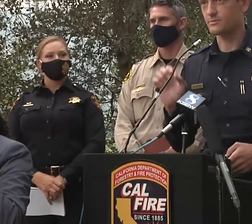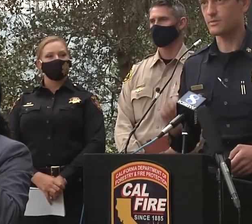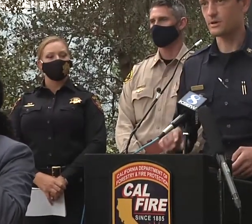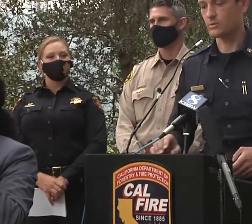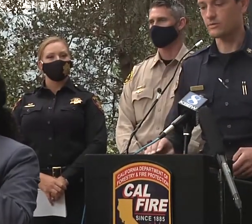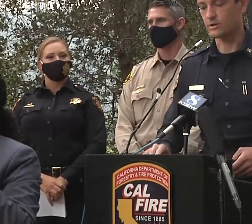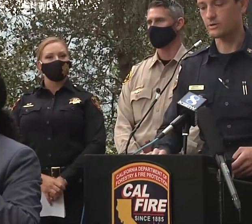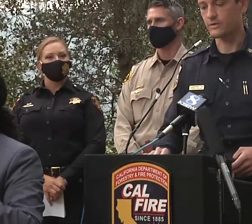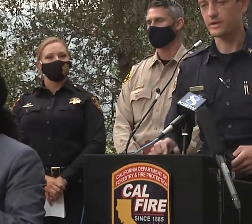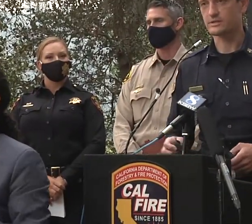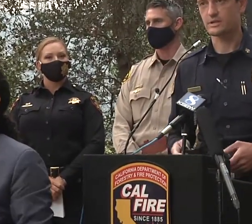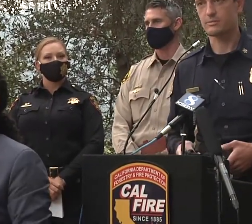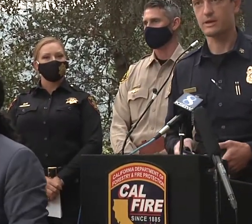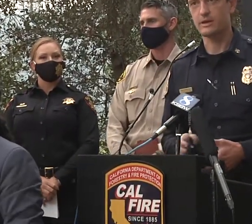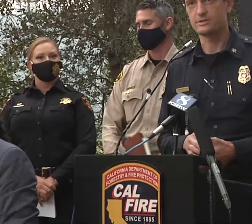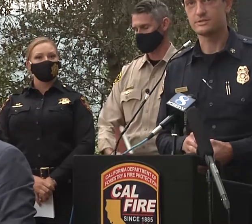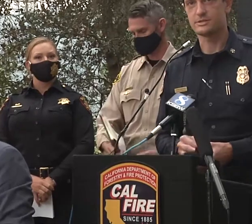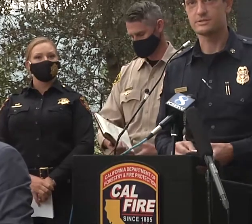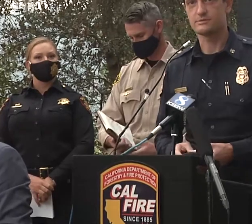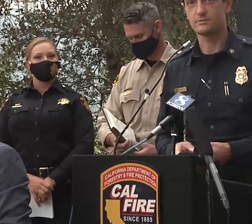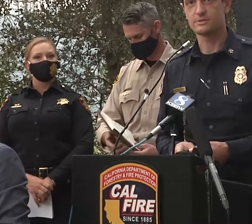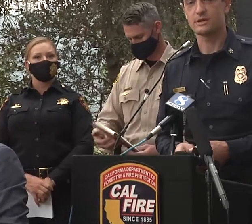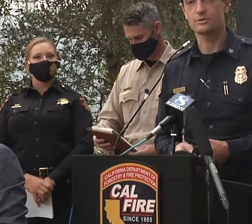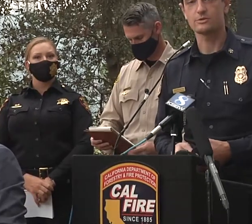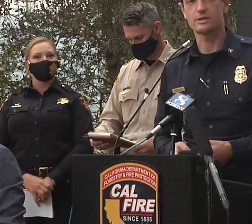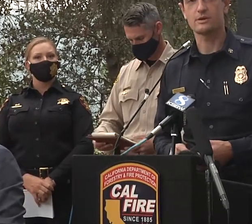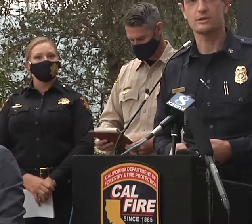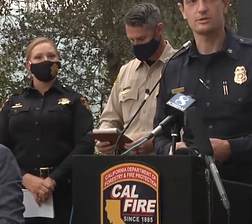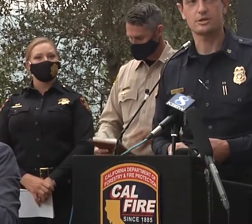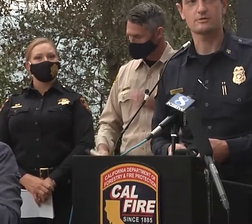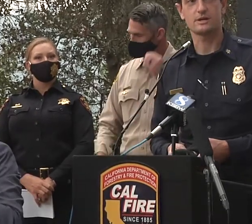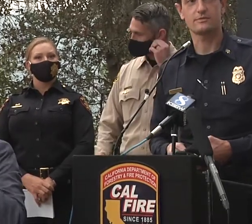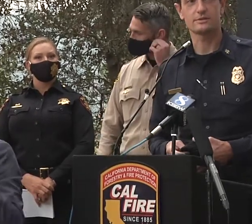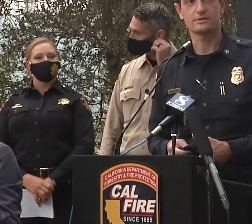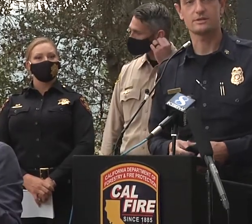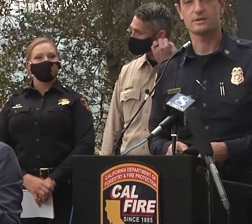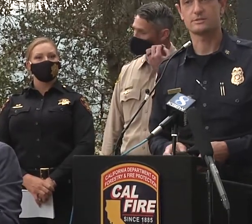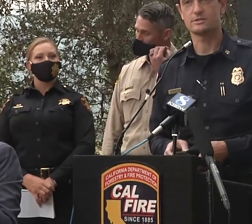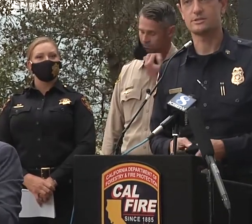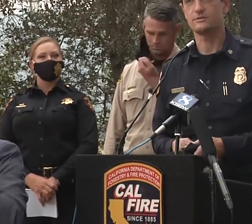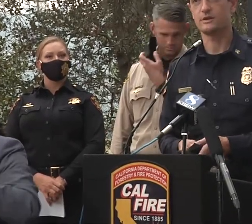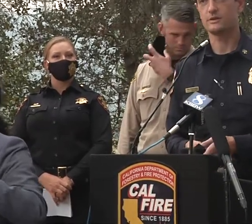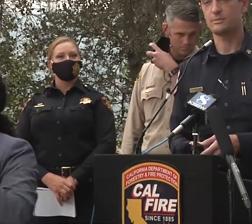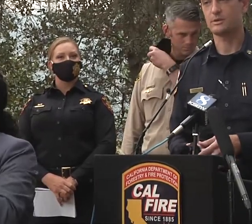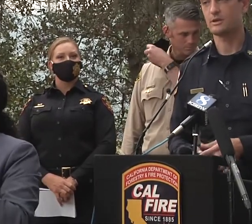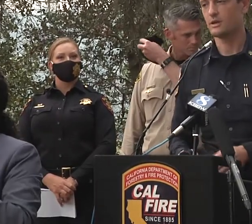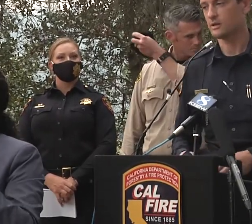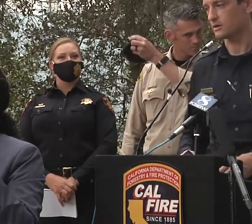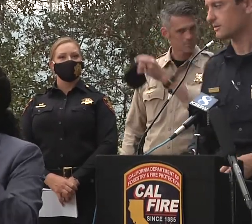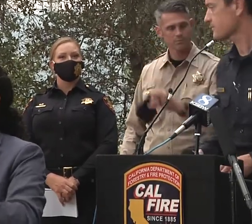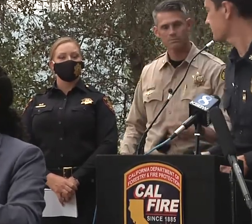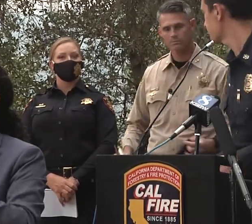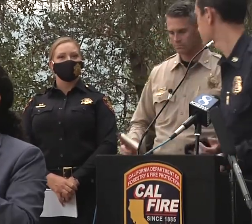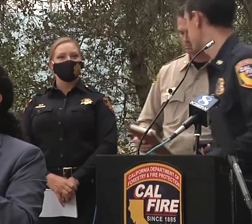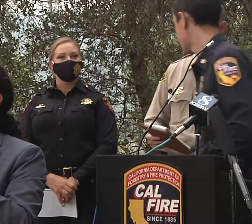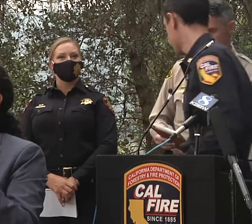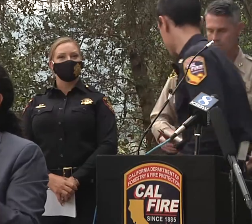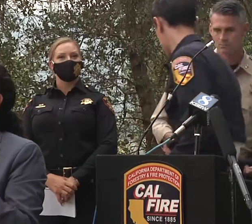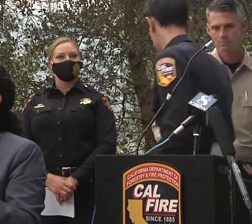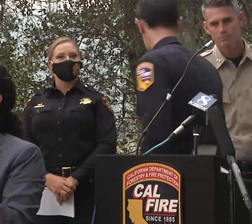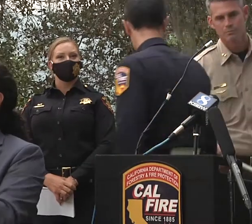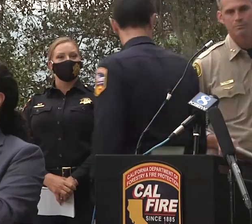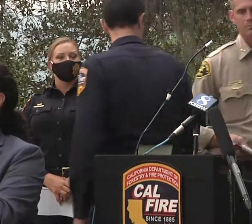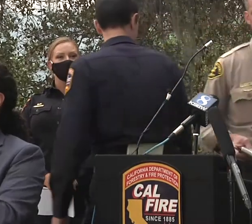Speaking next from one of our Unified Incident Command agencies from the Santa Cruz County Sheriff's Office is Chief Deputy Clark.